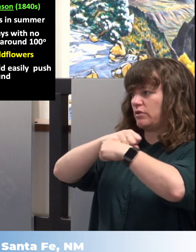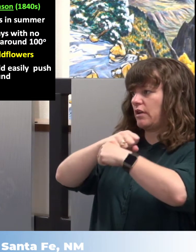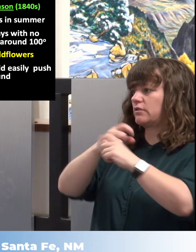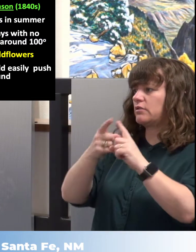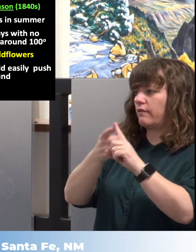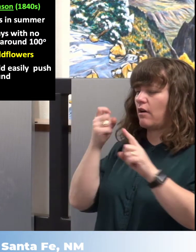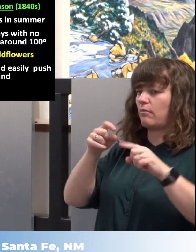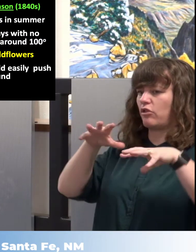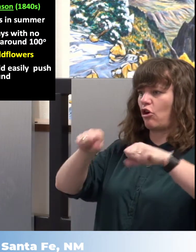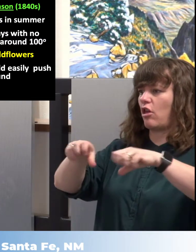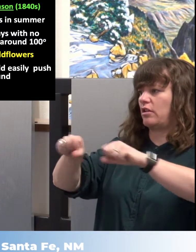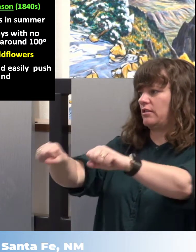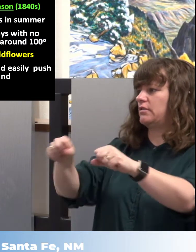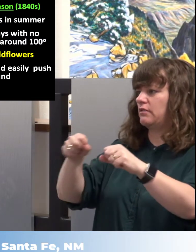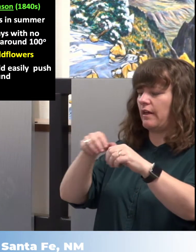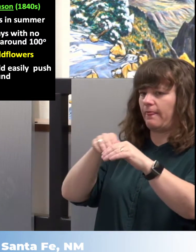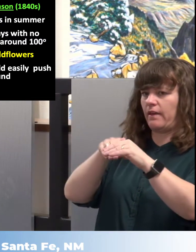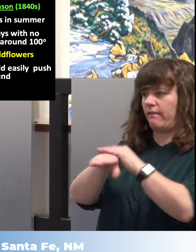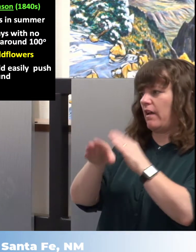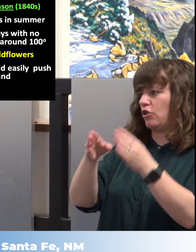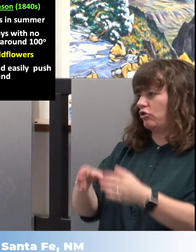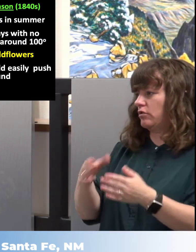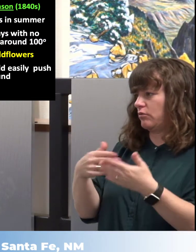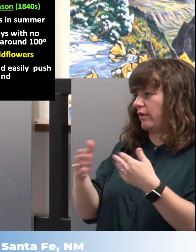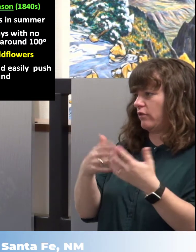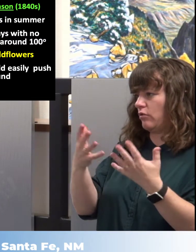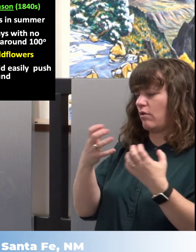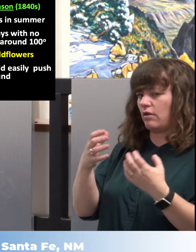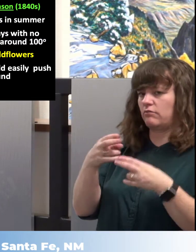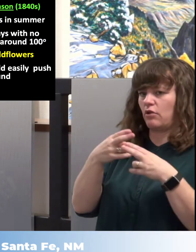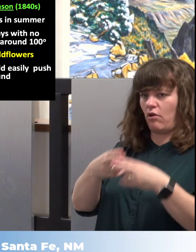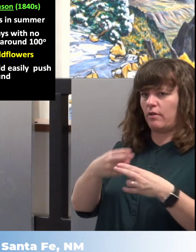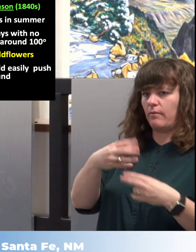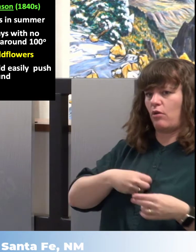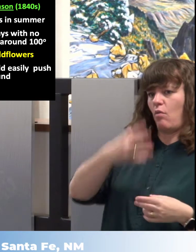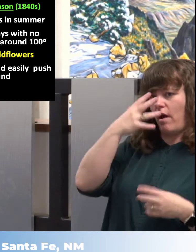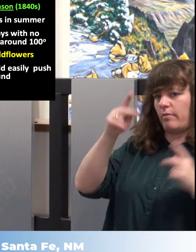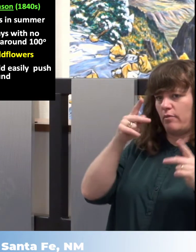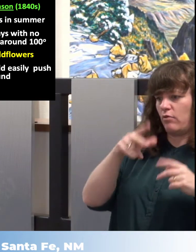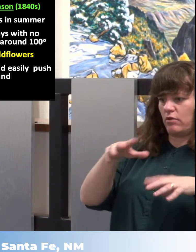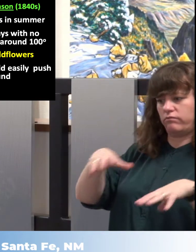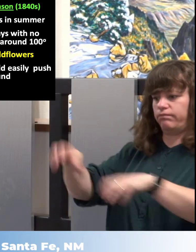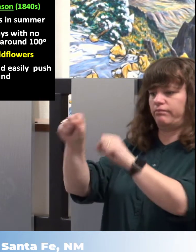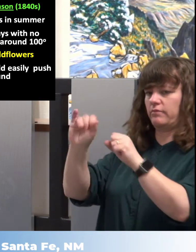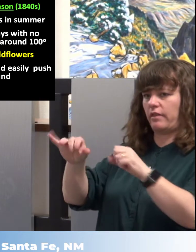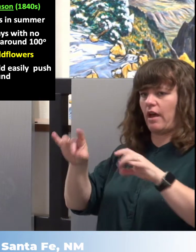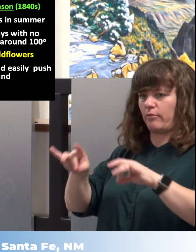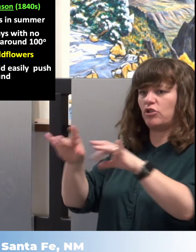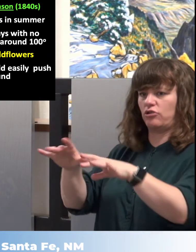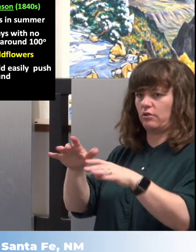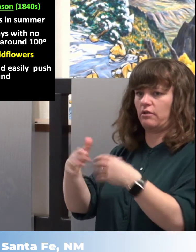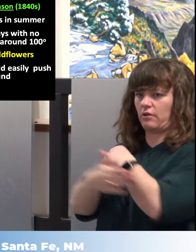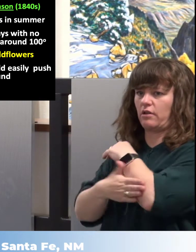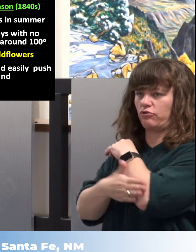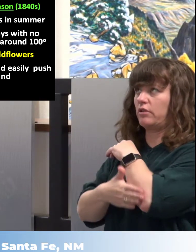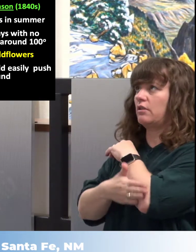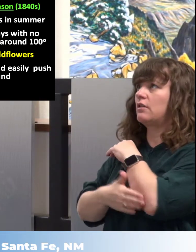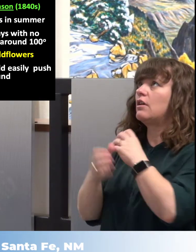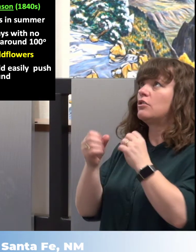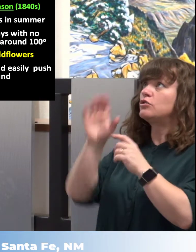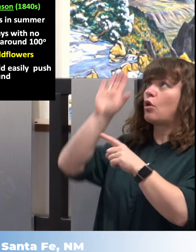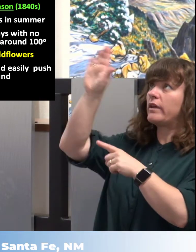the evaders, whatever you want to call them, the white people that were coming into Aboriginal country. And so George Augustus Robinson's job was